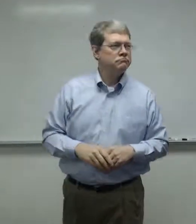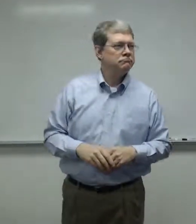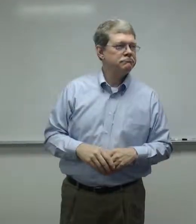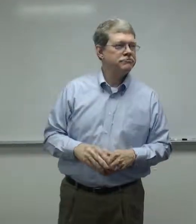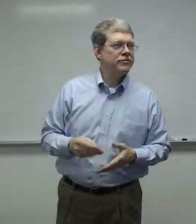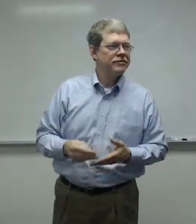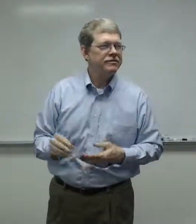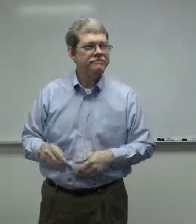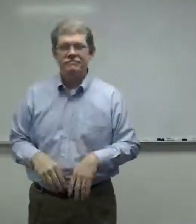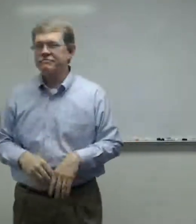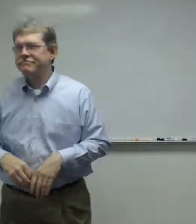Is the concept.